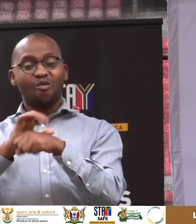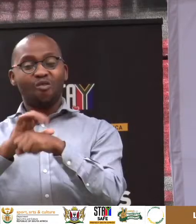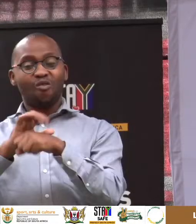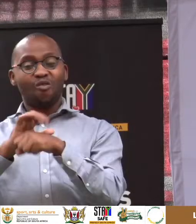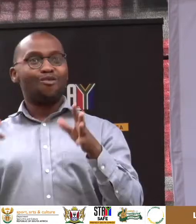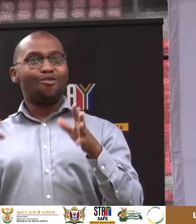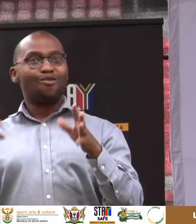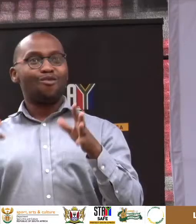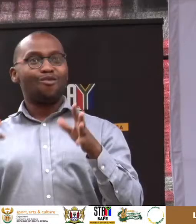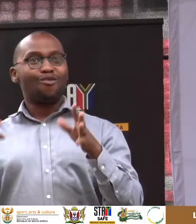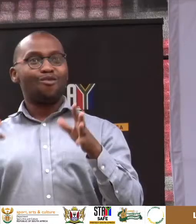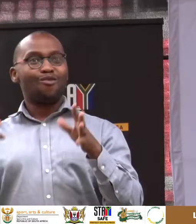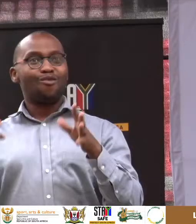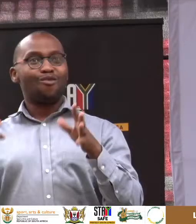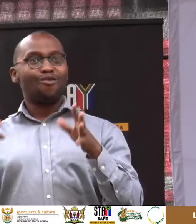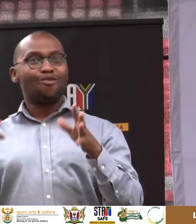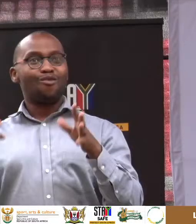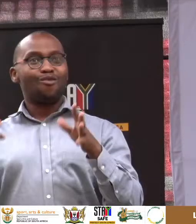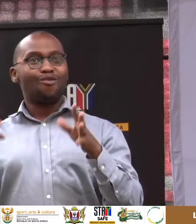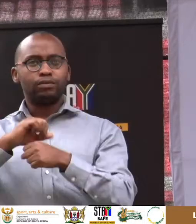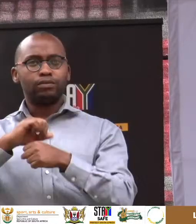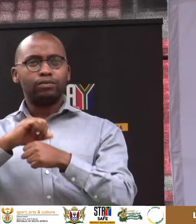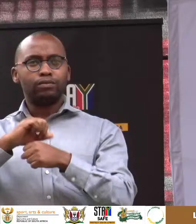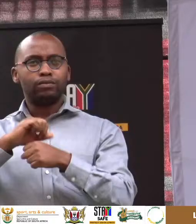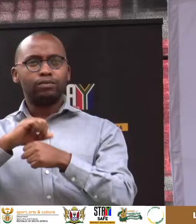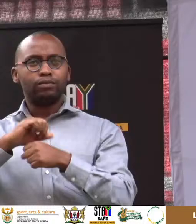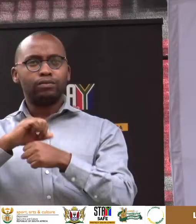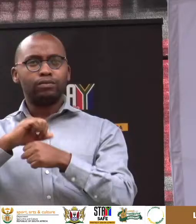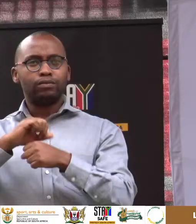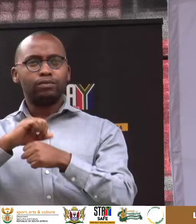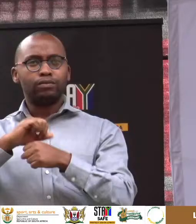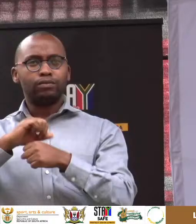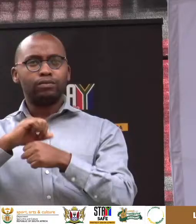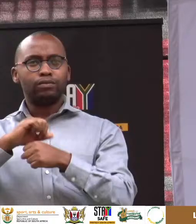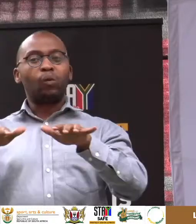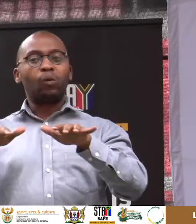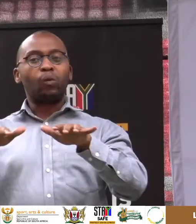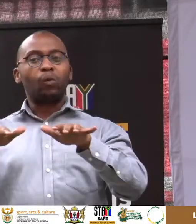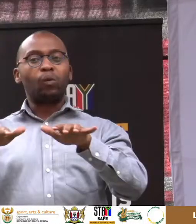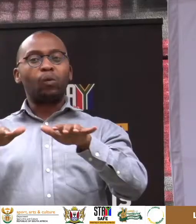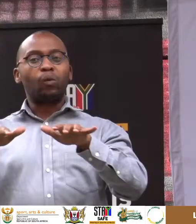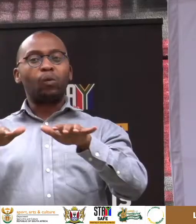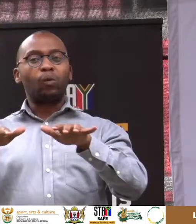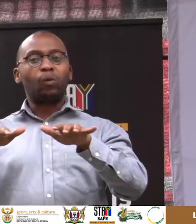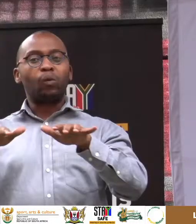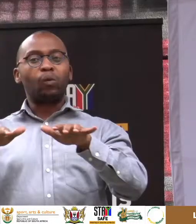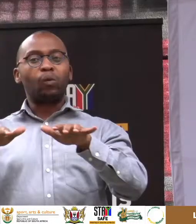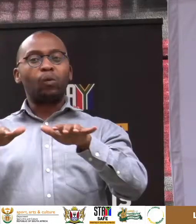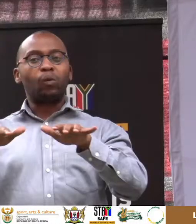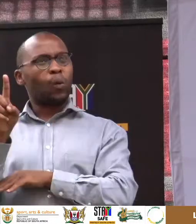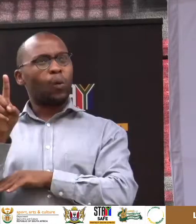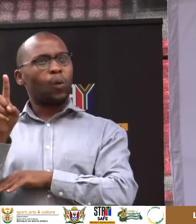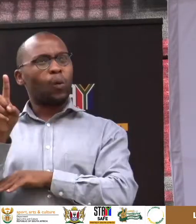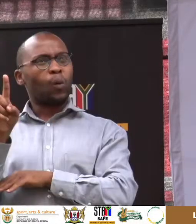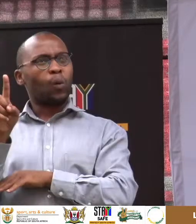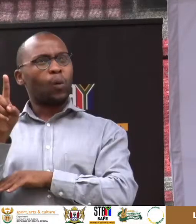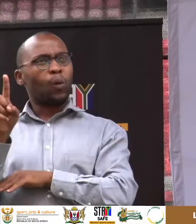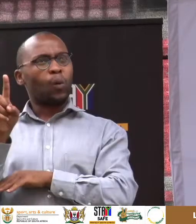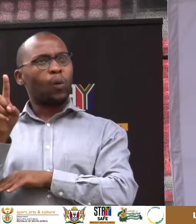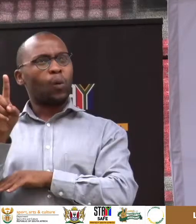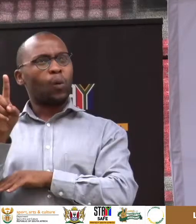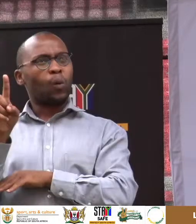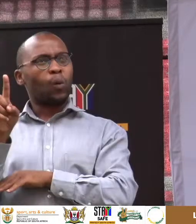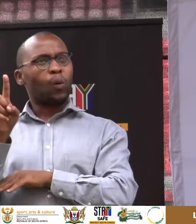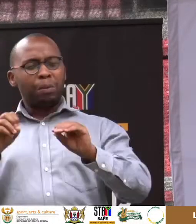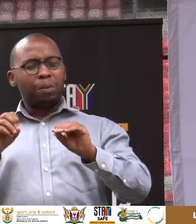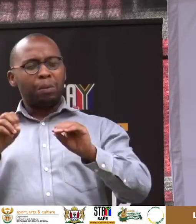President, the COVID-19 pandemic has caused havoc in our province, and it has done as it has done in many parts